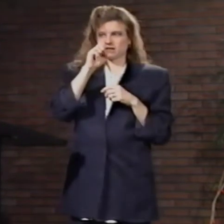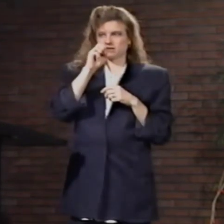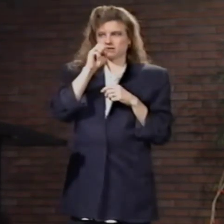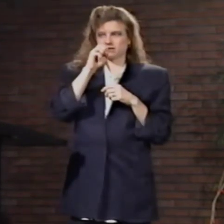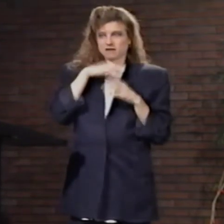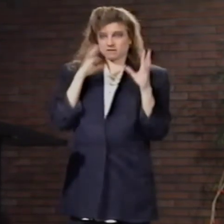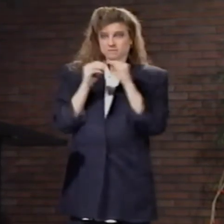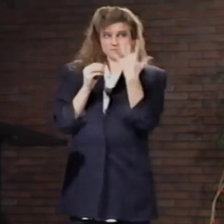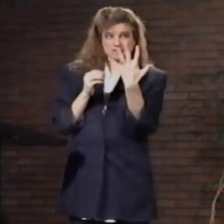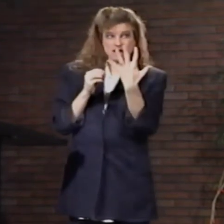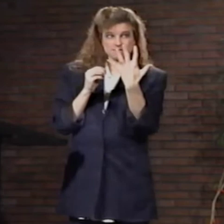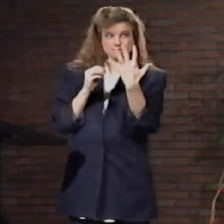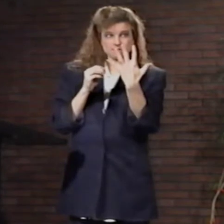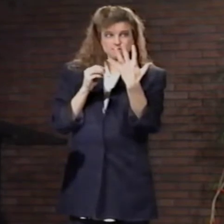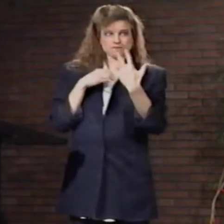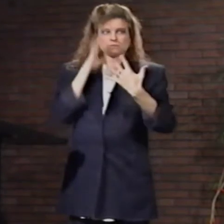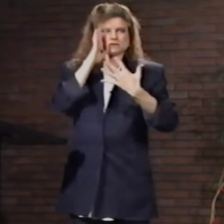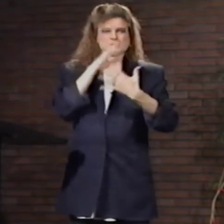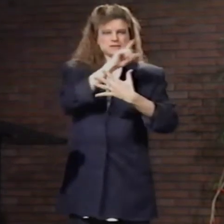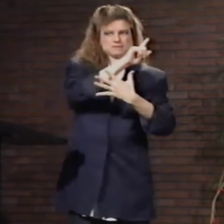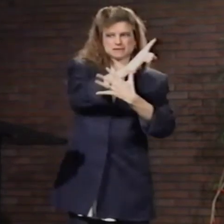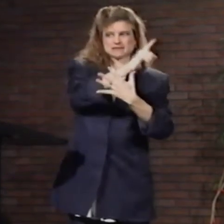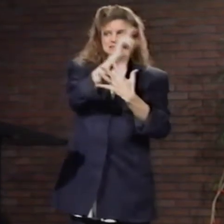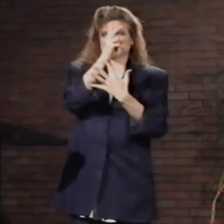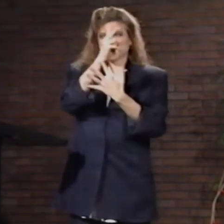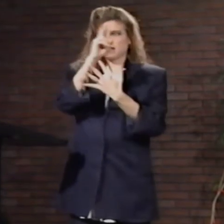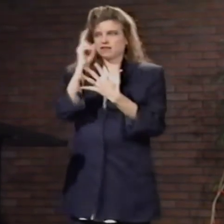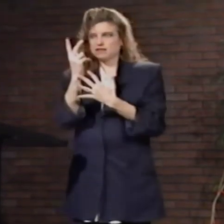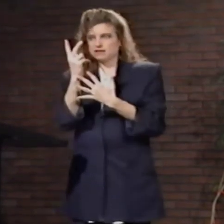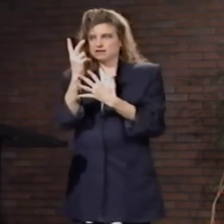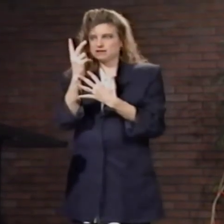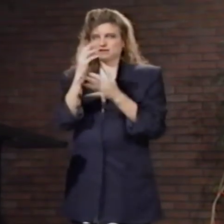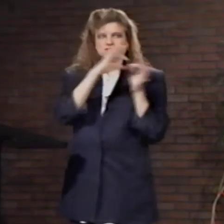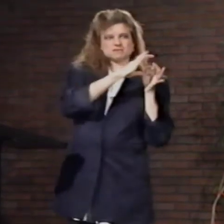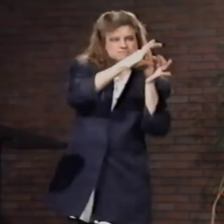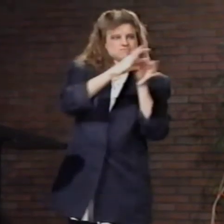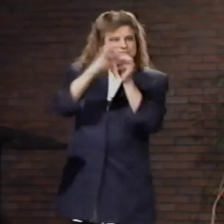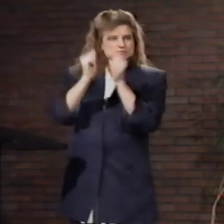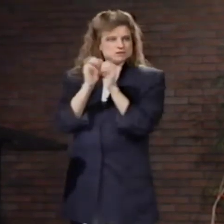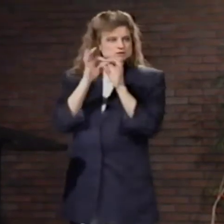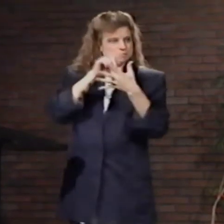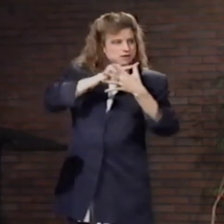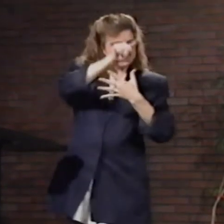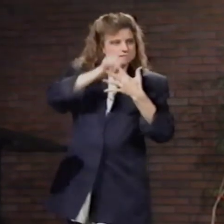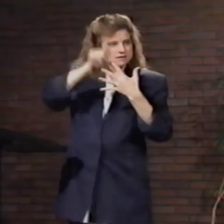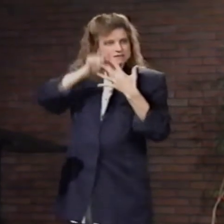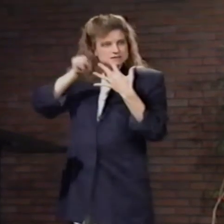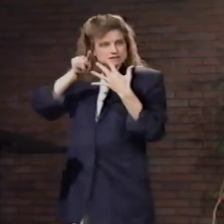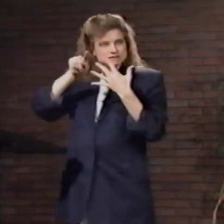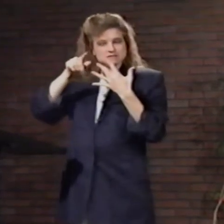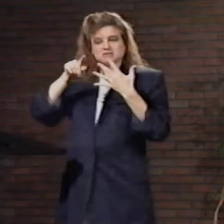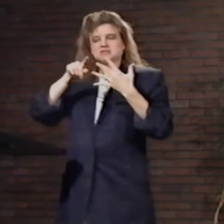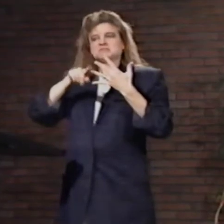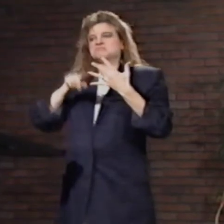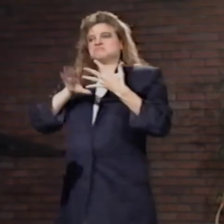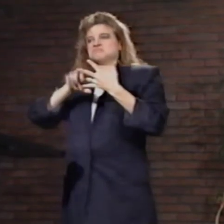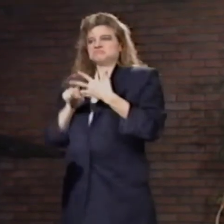I'll discuss how interpreters relate to each of the titles. There are 5 titles, but only the first 3 are directly related to